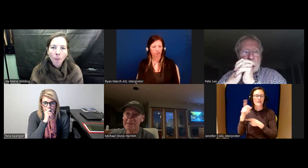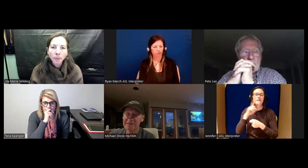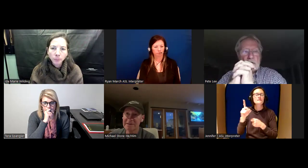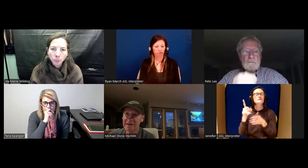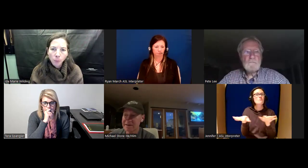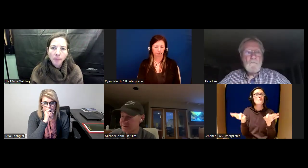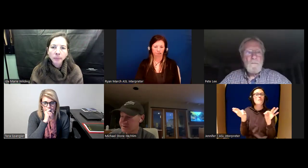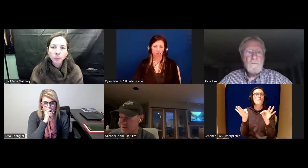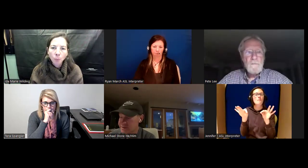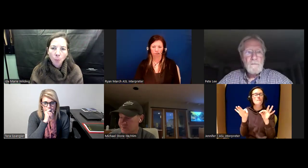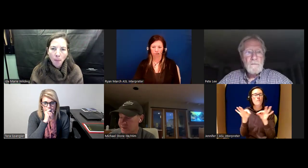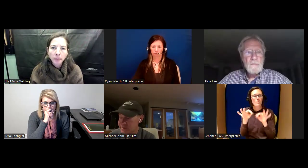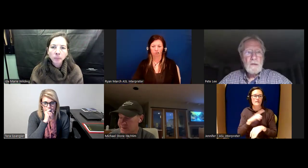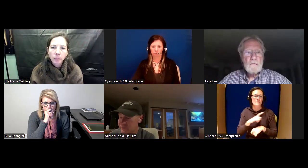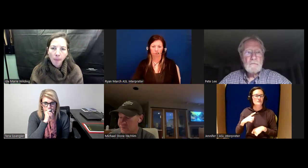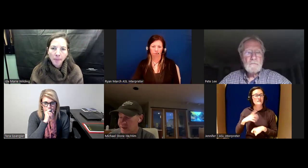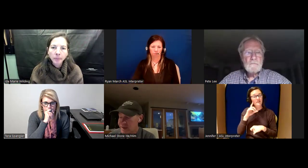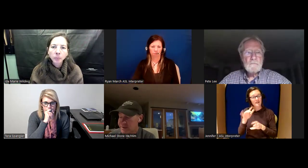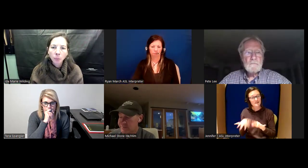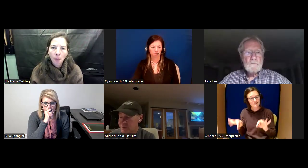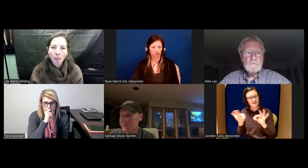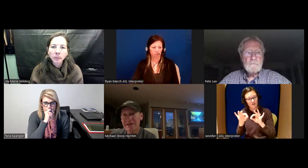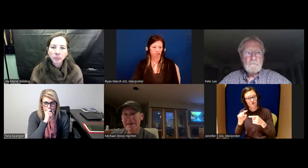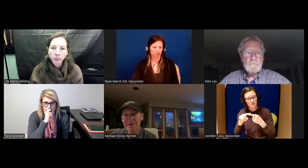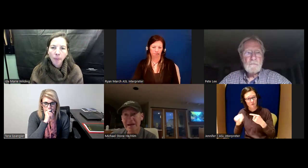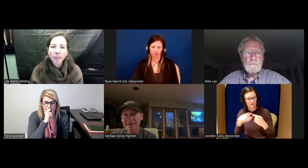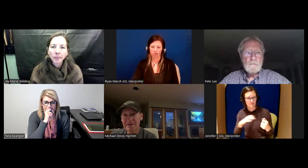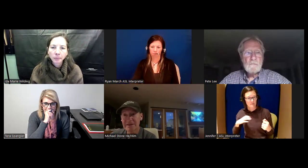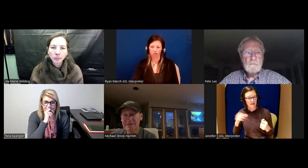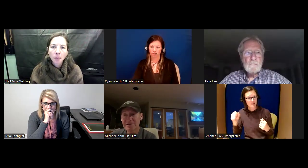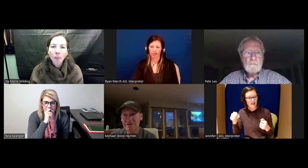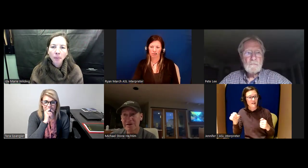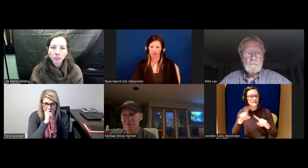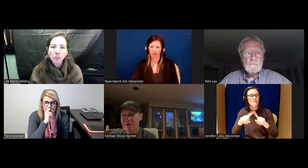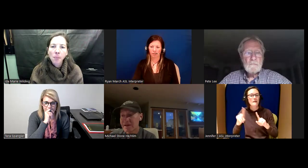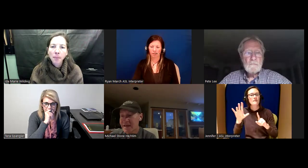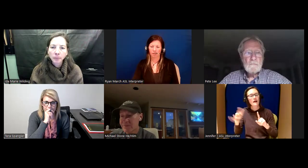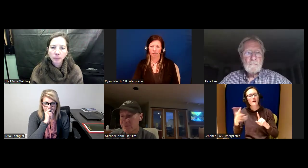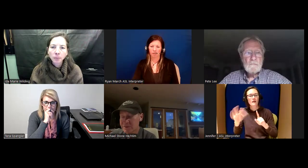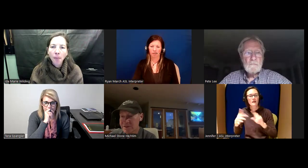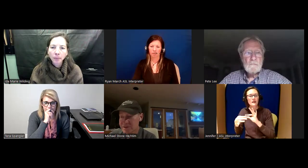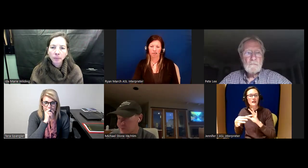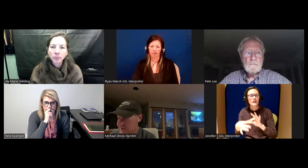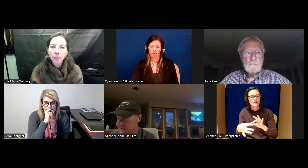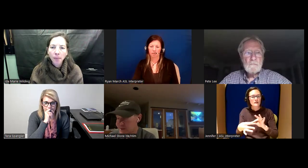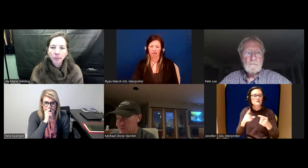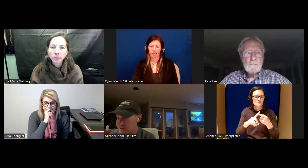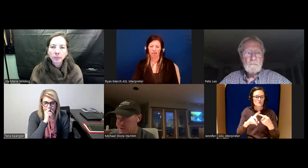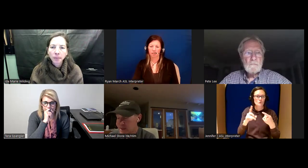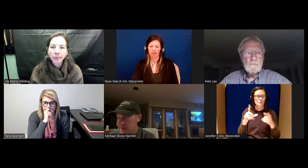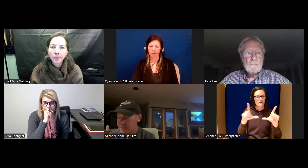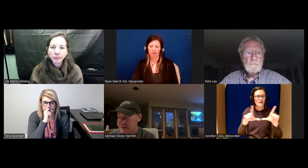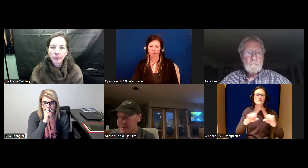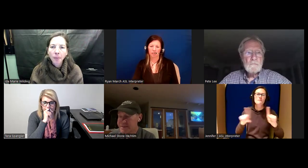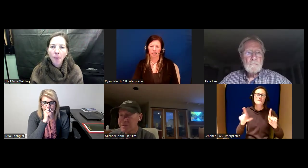to this committee itself. With a dotted line to licensure with it, I have one question specific to that, which